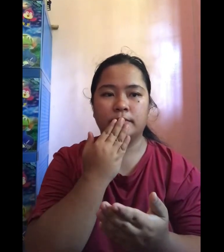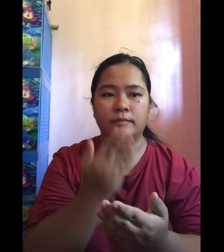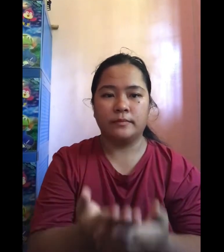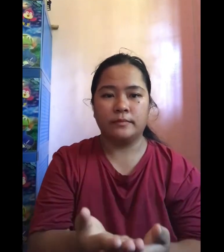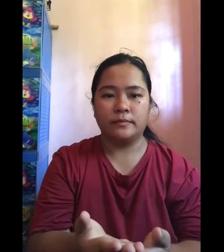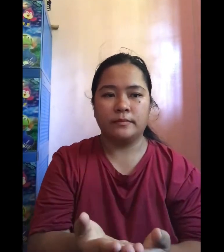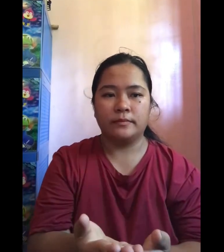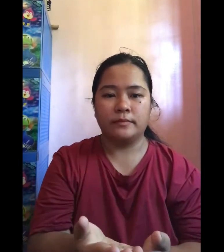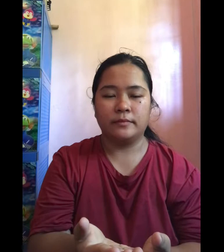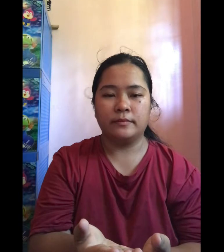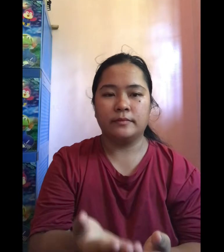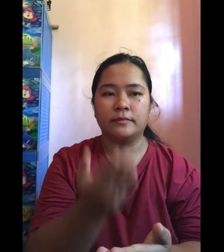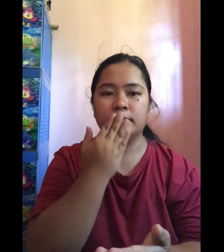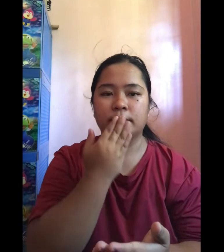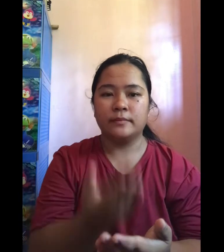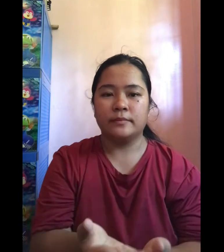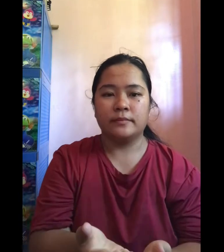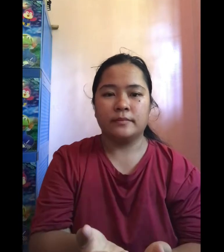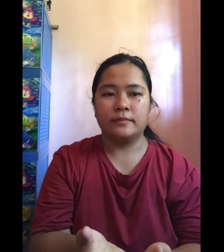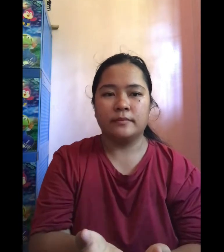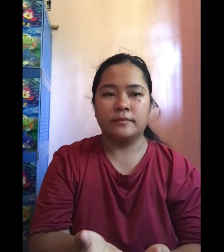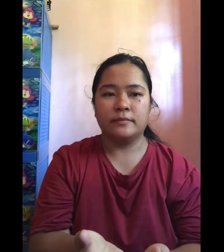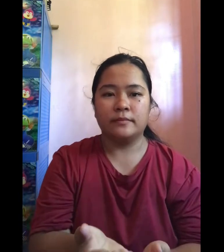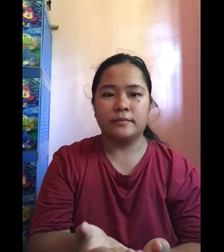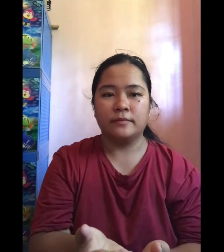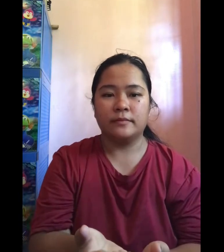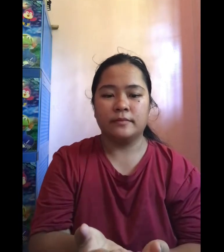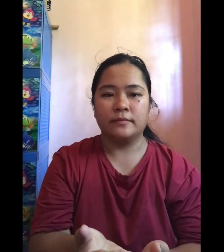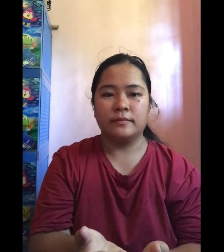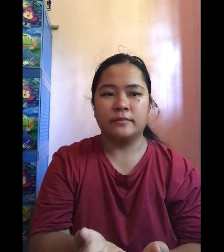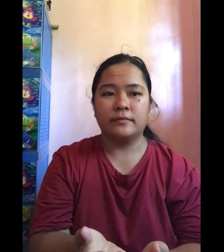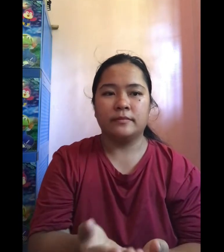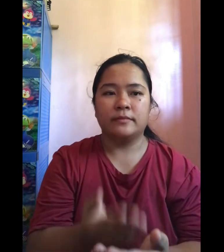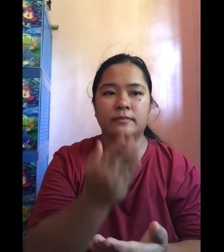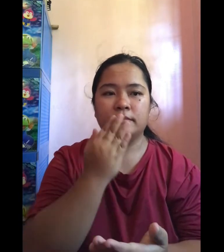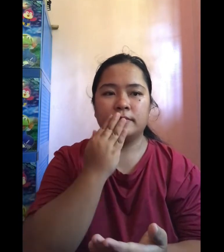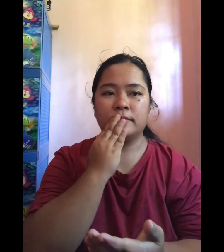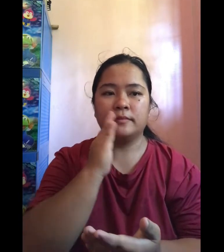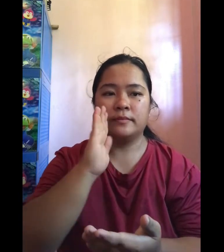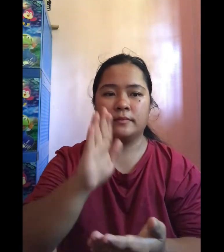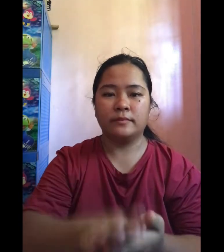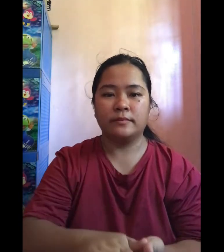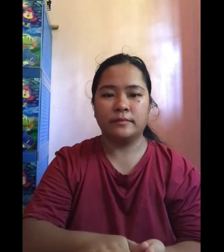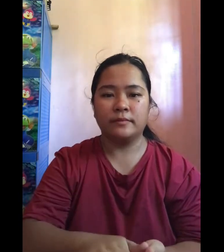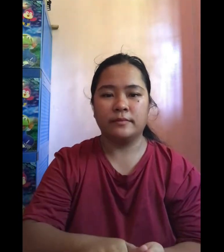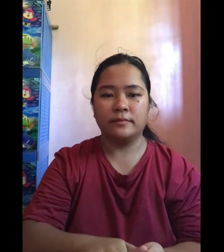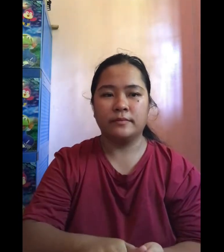place it down like this for good. And the opposite of good is you turn your non-dominant hand and smack your